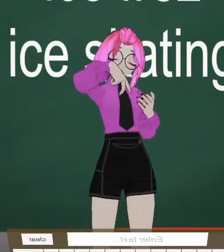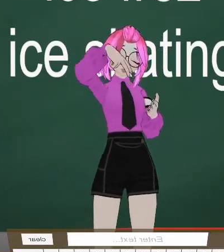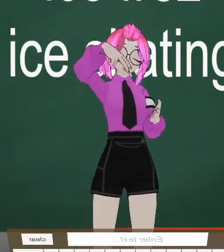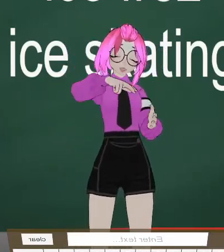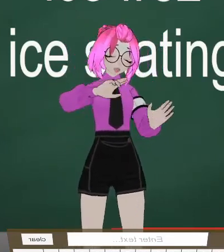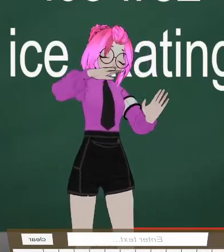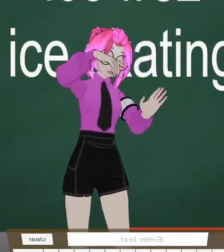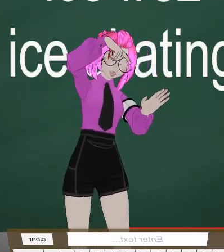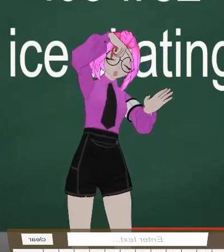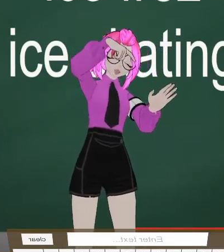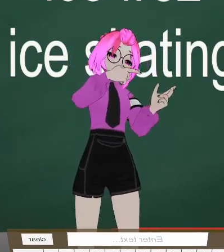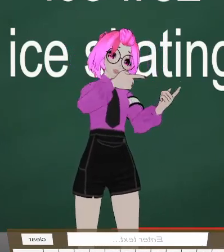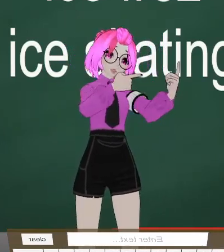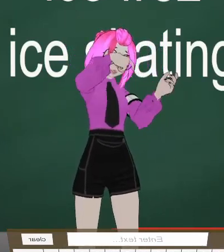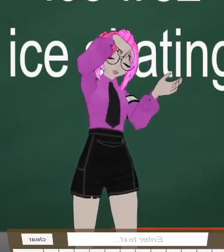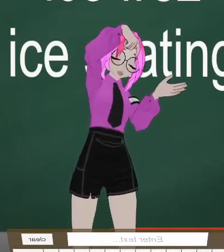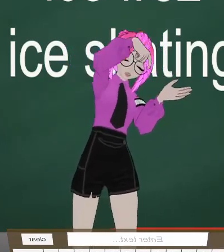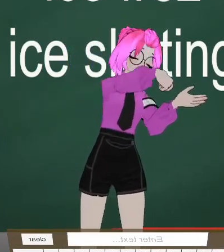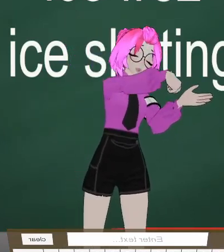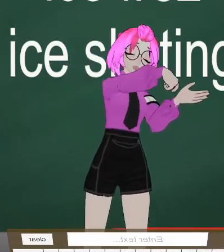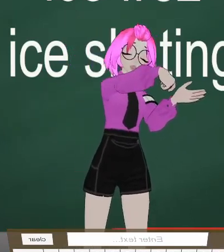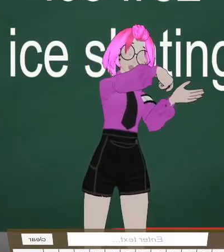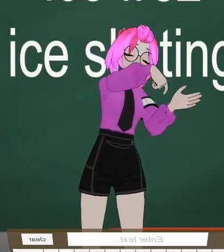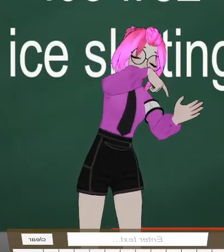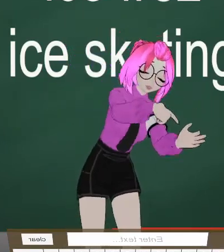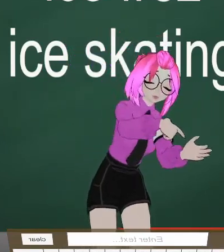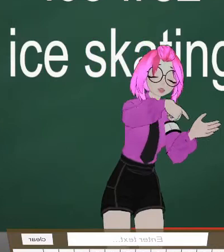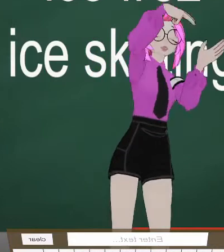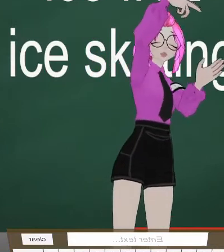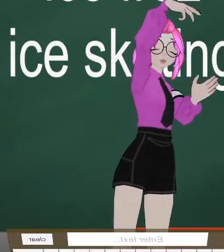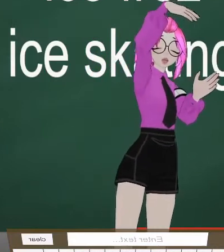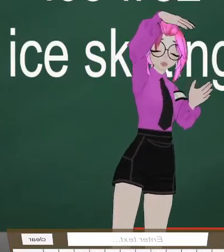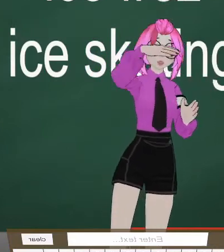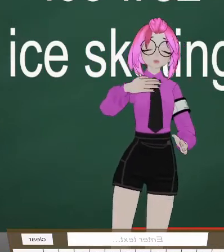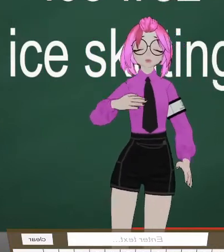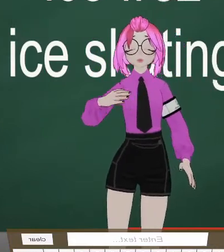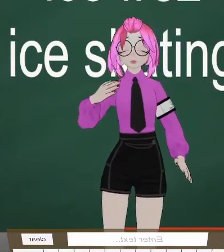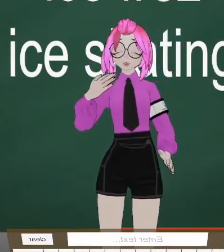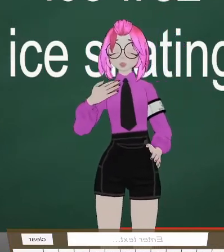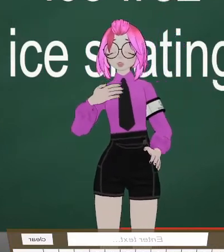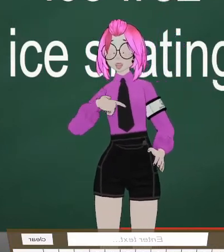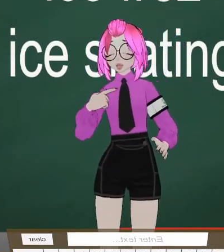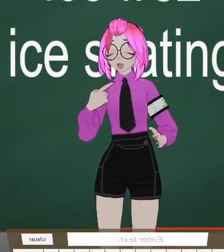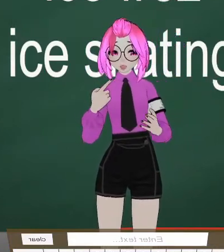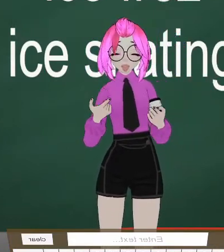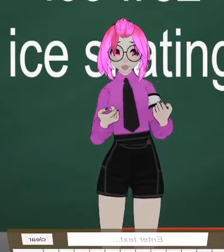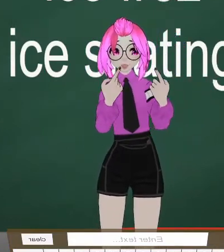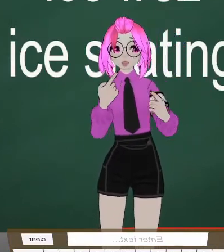or jump they will use that bit and they'll push it into the ice and then jump off of it and i actually ice